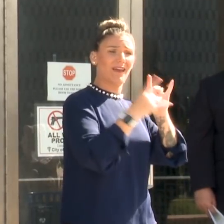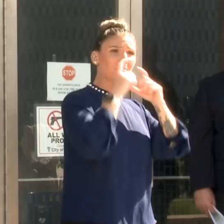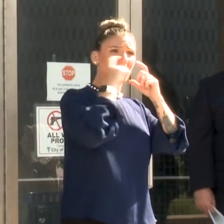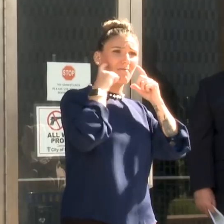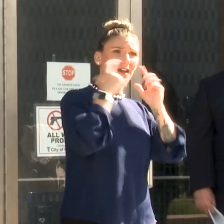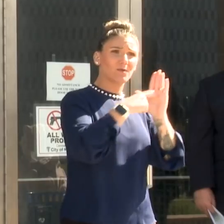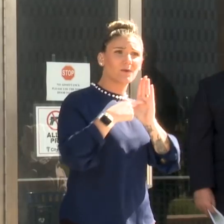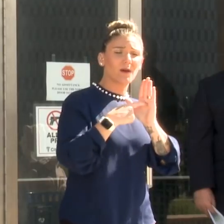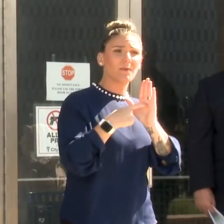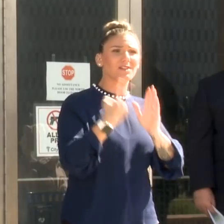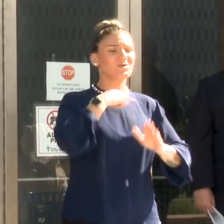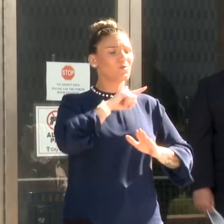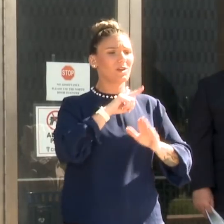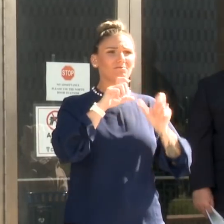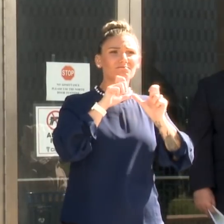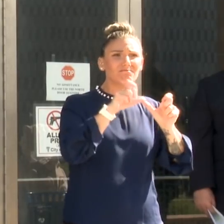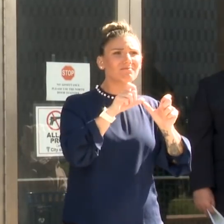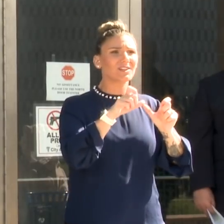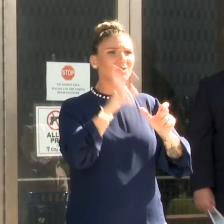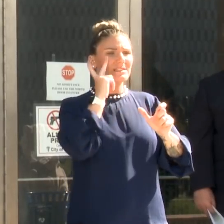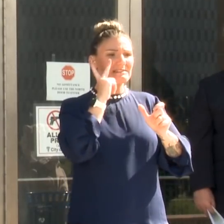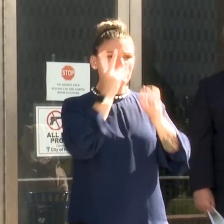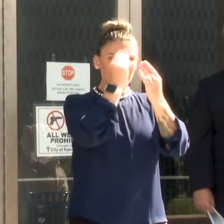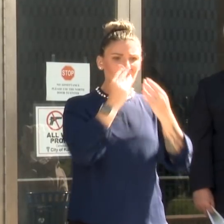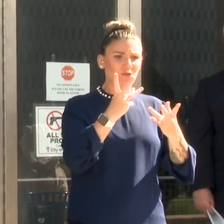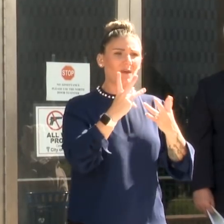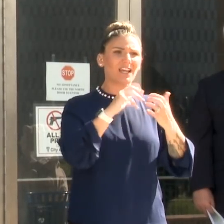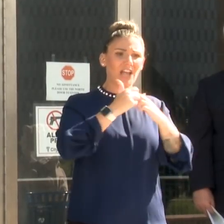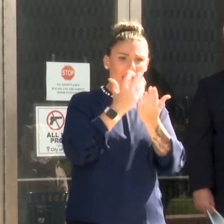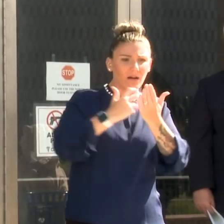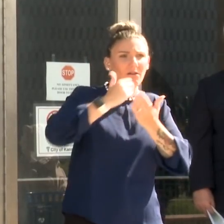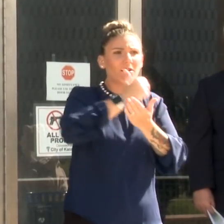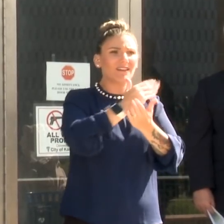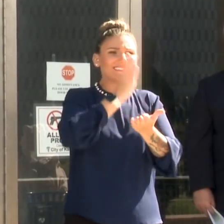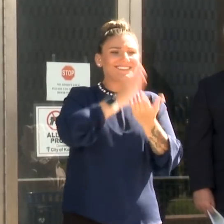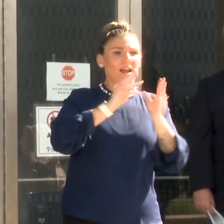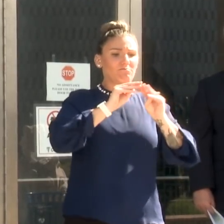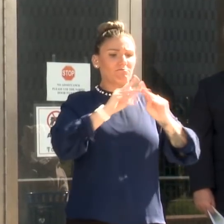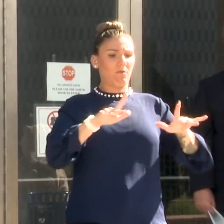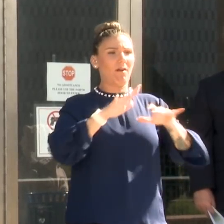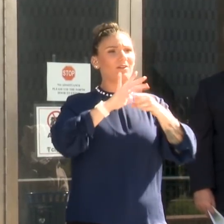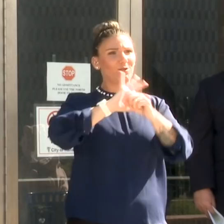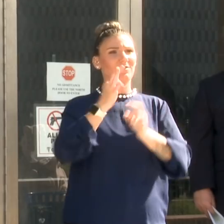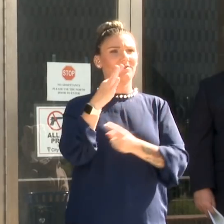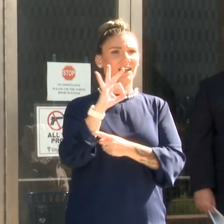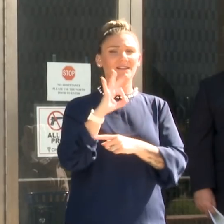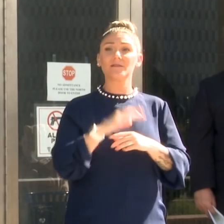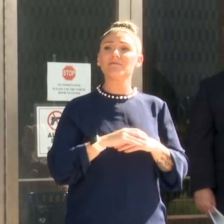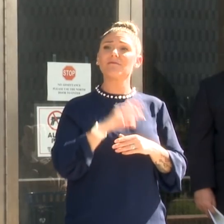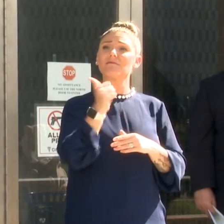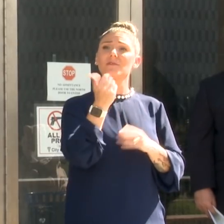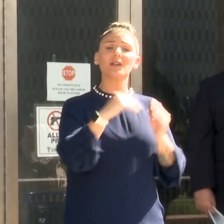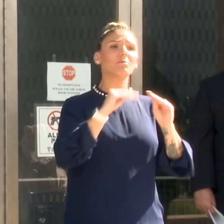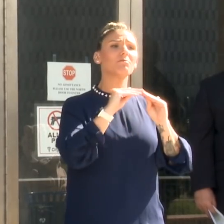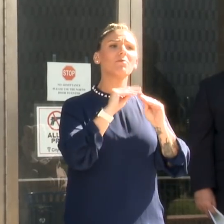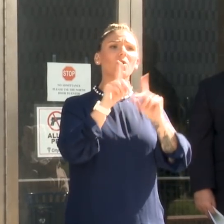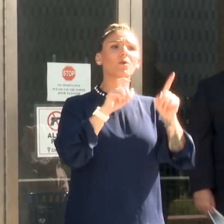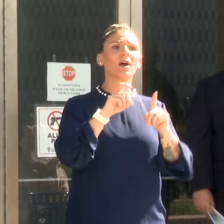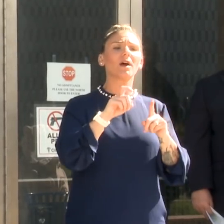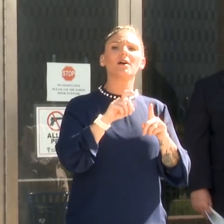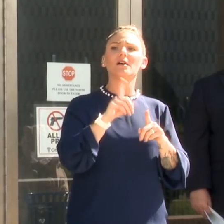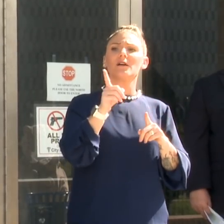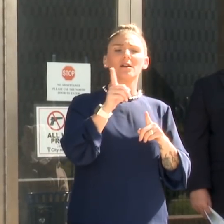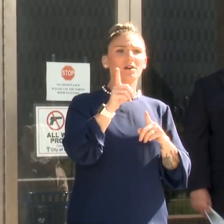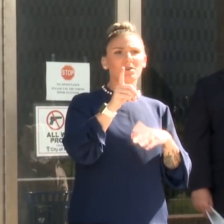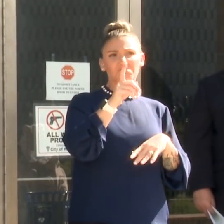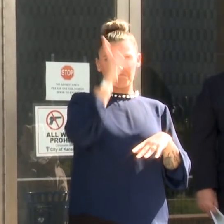are continuing to see information that this is the best way to help stop the spread. Any other questions for you? Yeah, one for